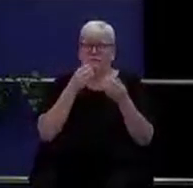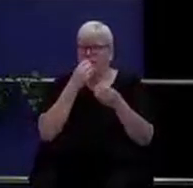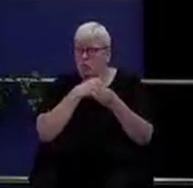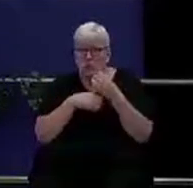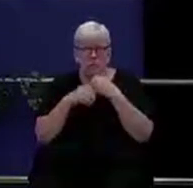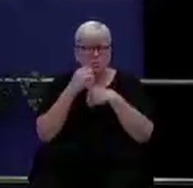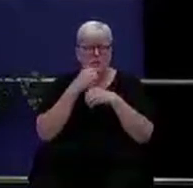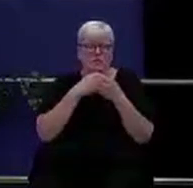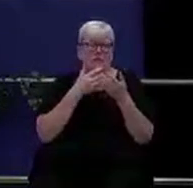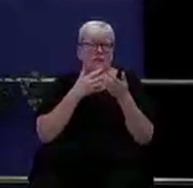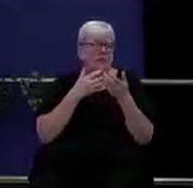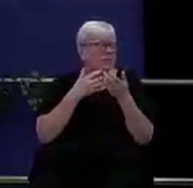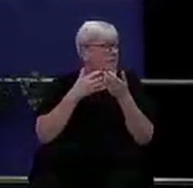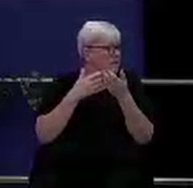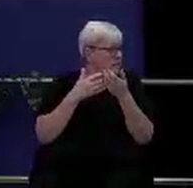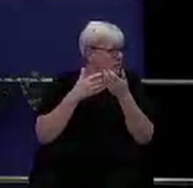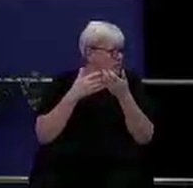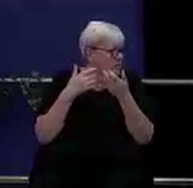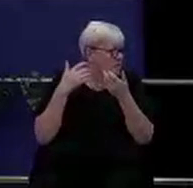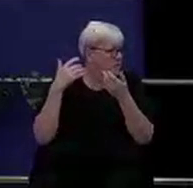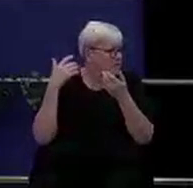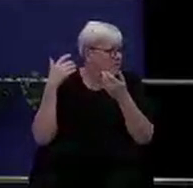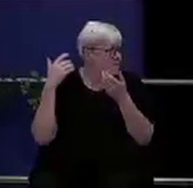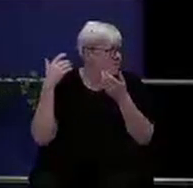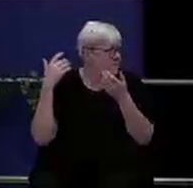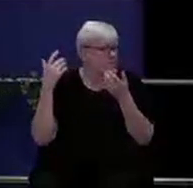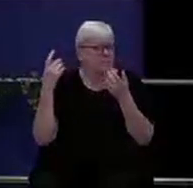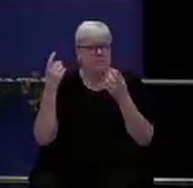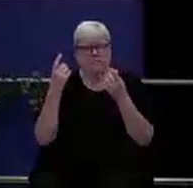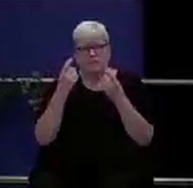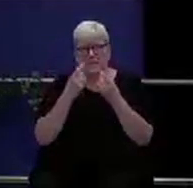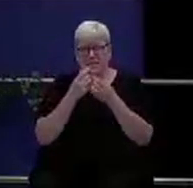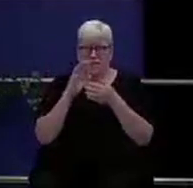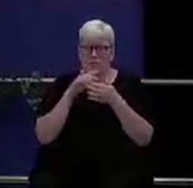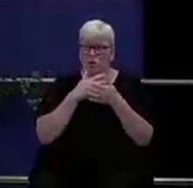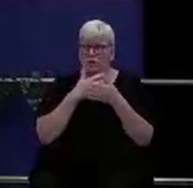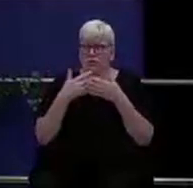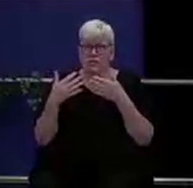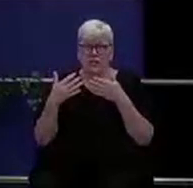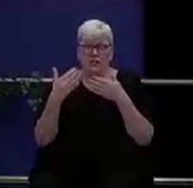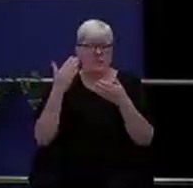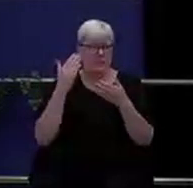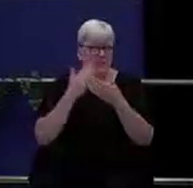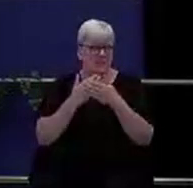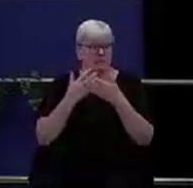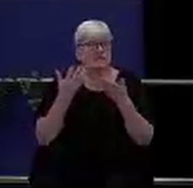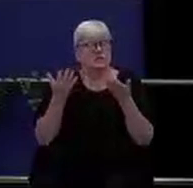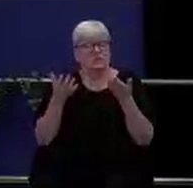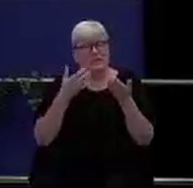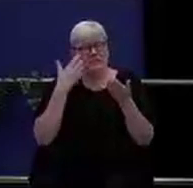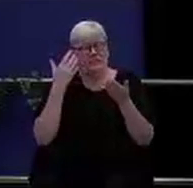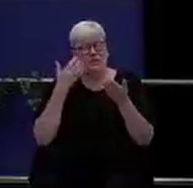and I deal with, for instance, the fur trade, and it was excruciatingly difficult.